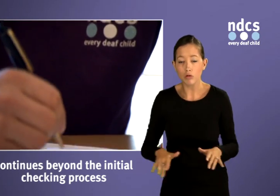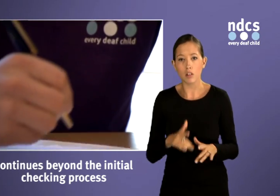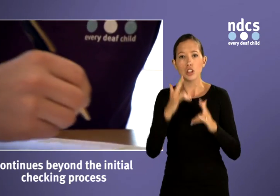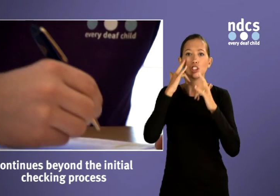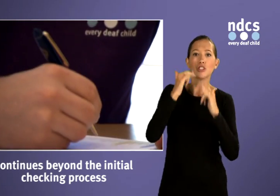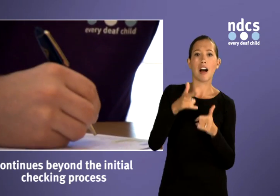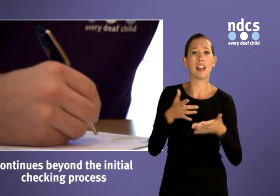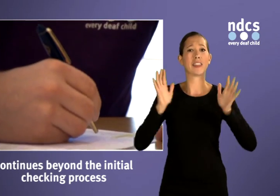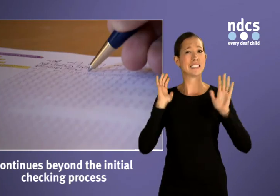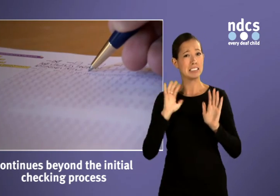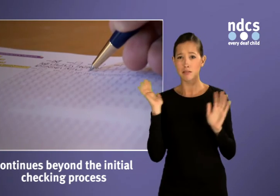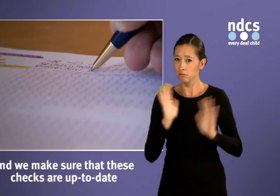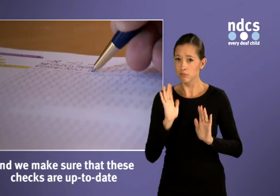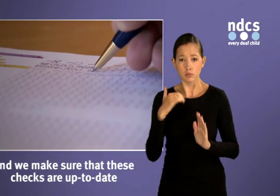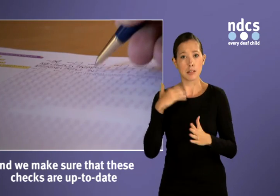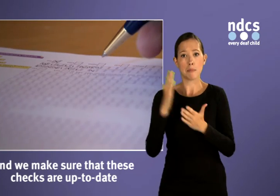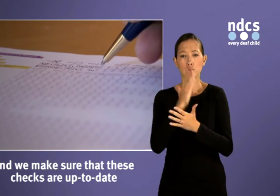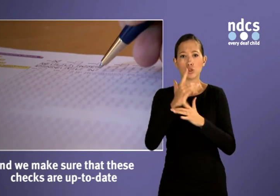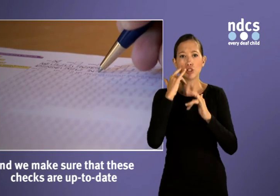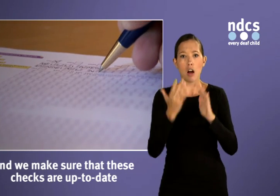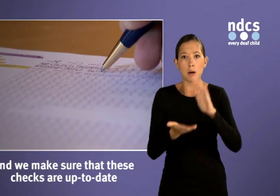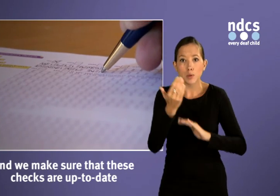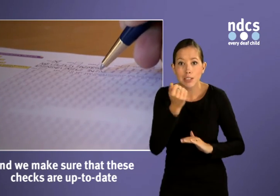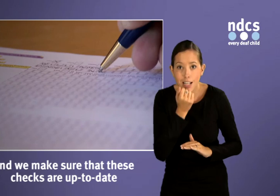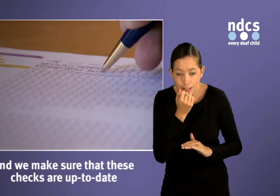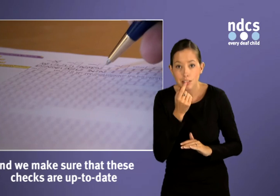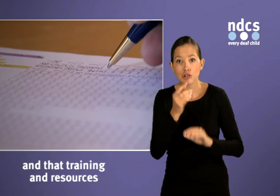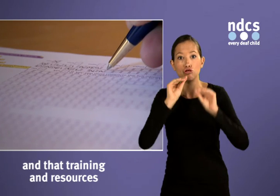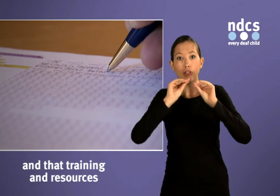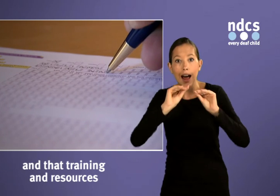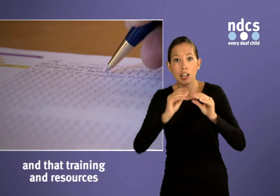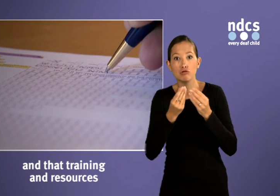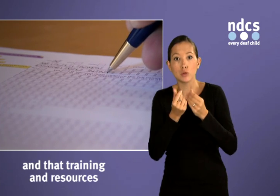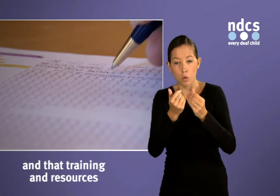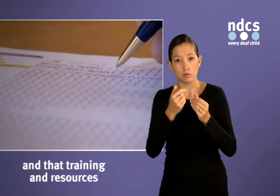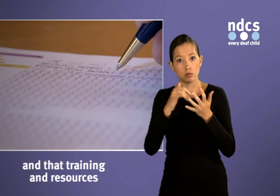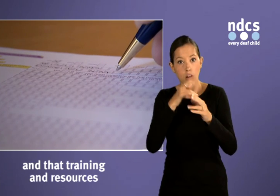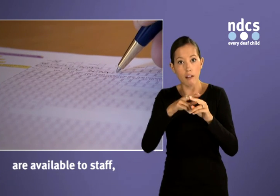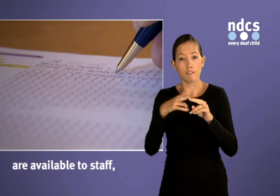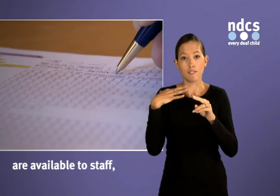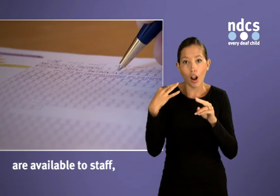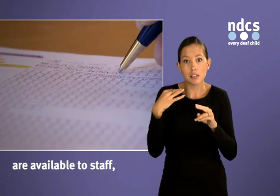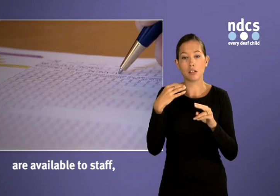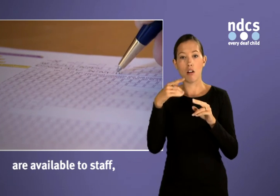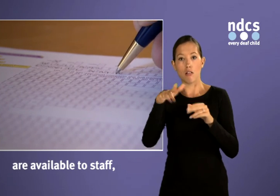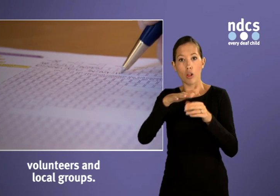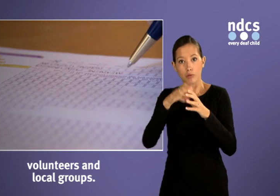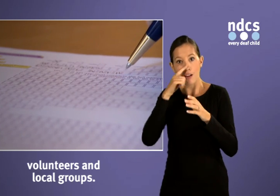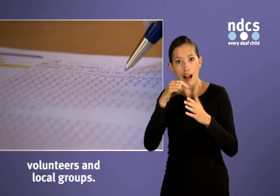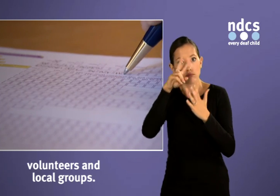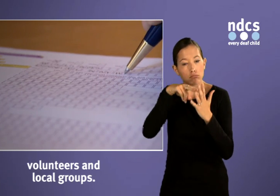continues beyond the initial checking process, and we make sure that these checks are up to date and that training and resources are available to